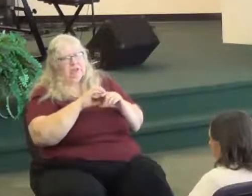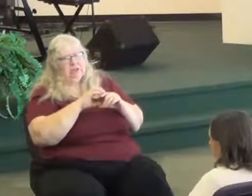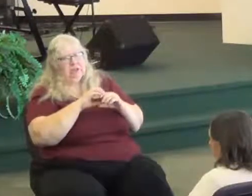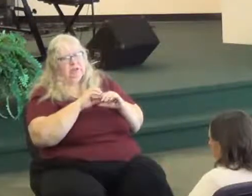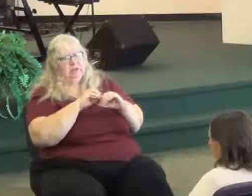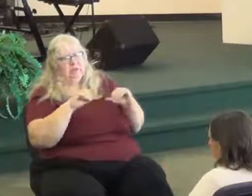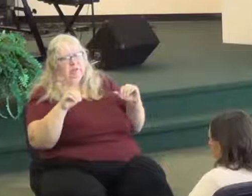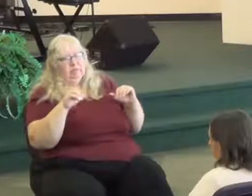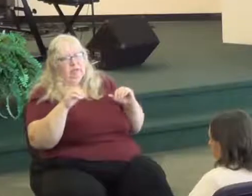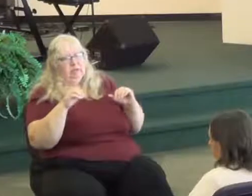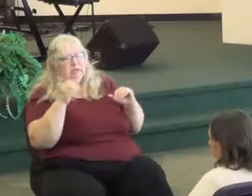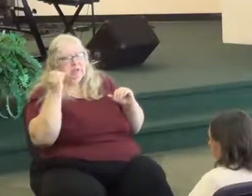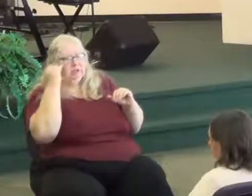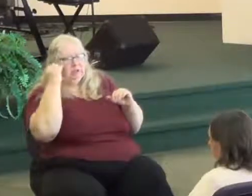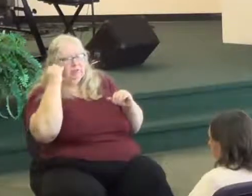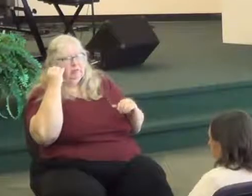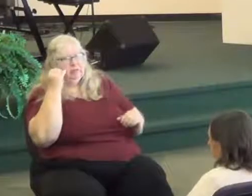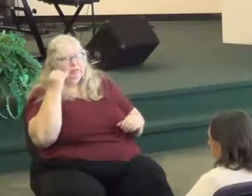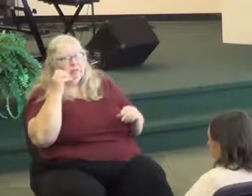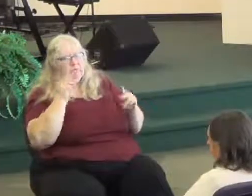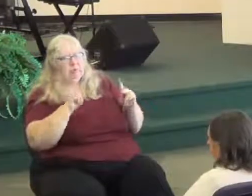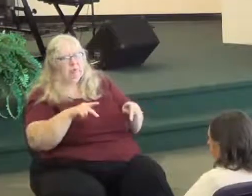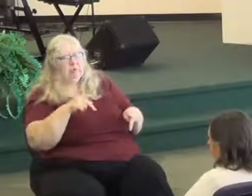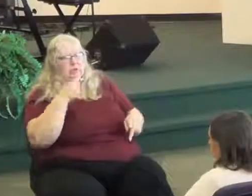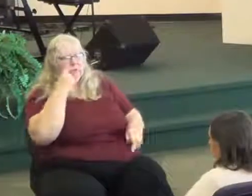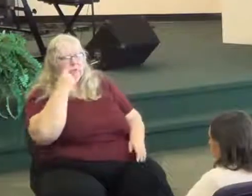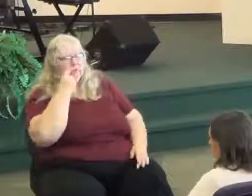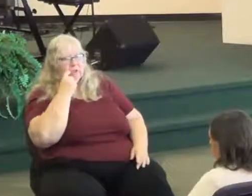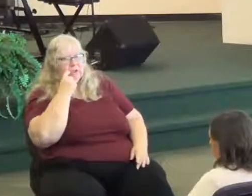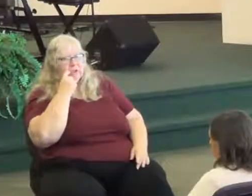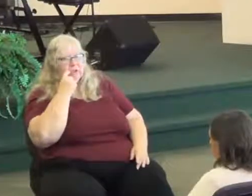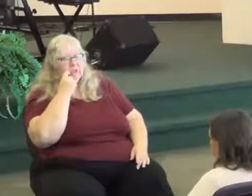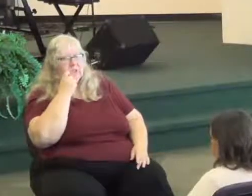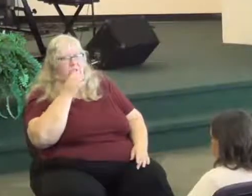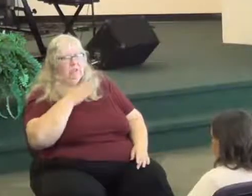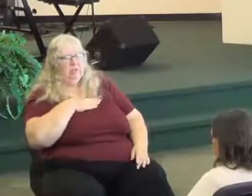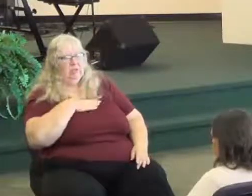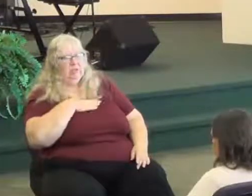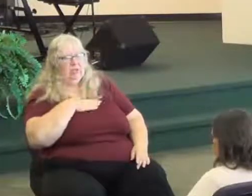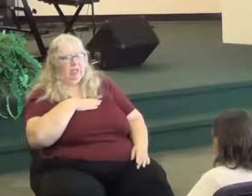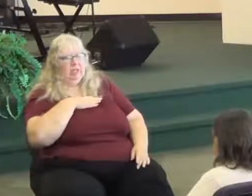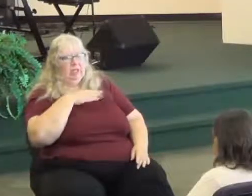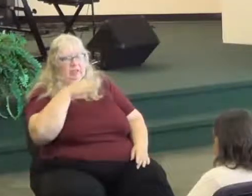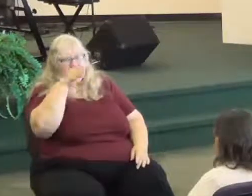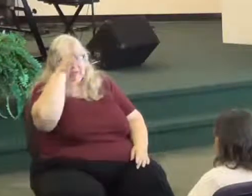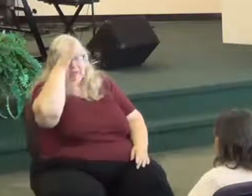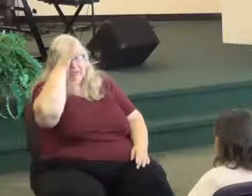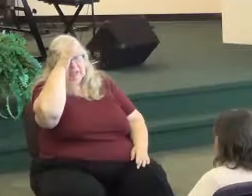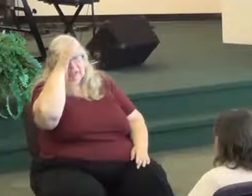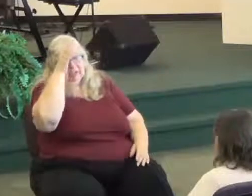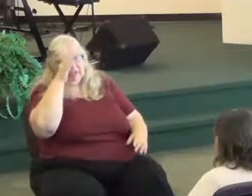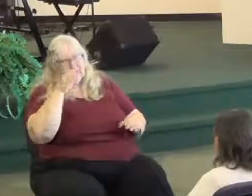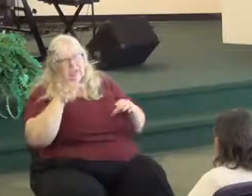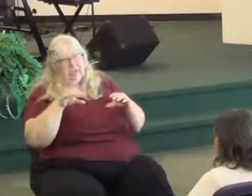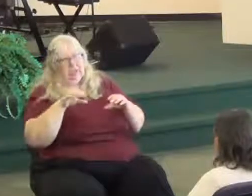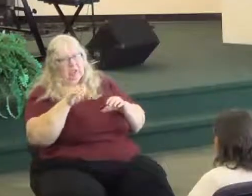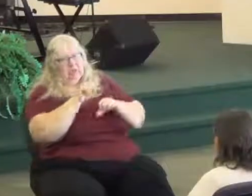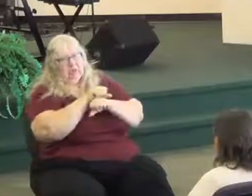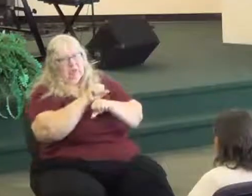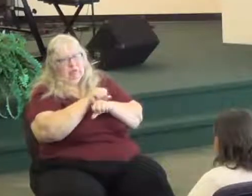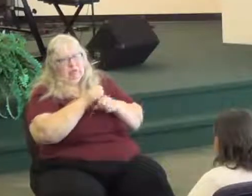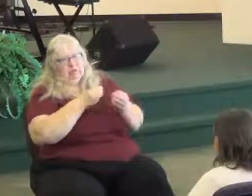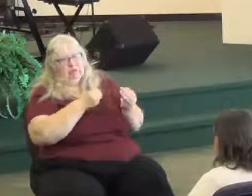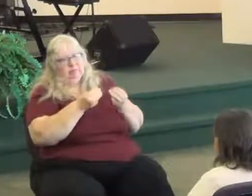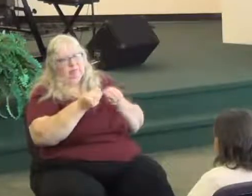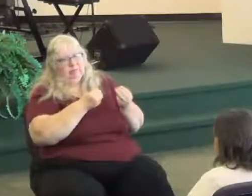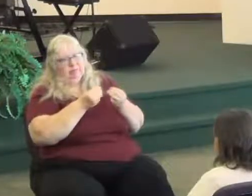addicts? I remember when I was in high school, my father runs all the ministry for the rescue mission down in Indianapolis called Wheeler Mission.